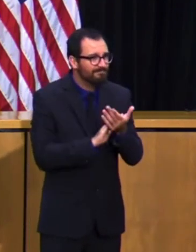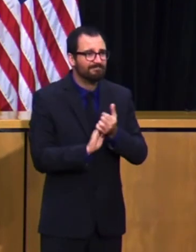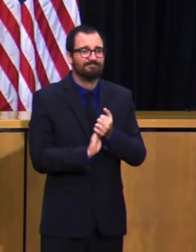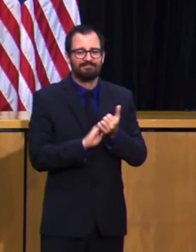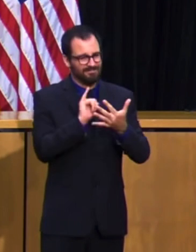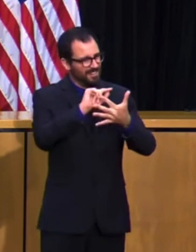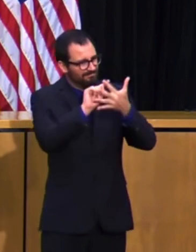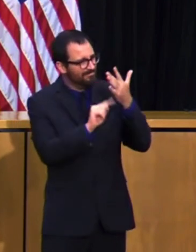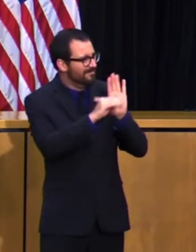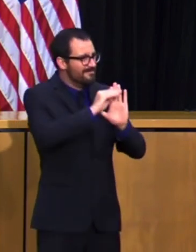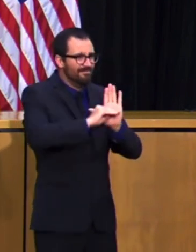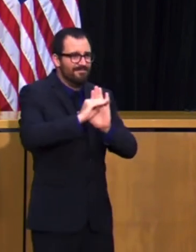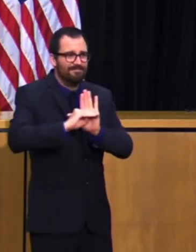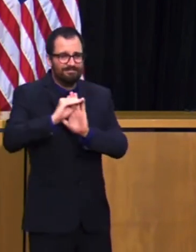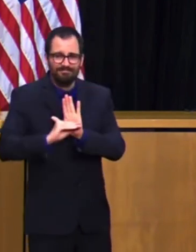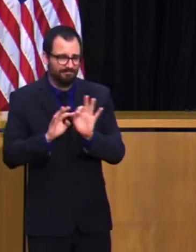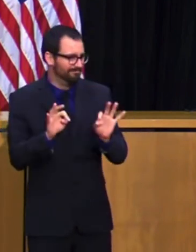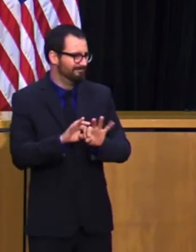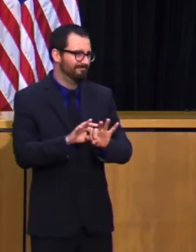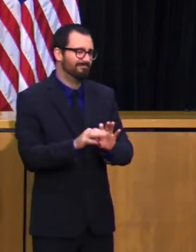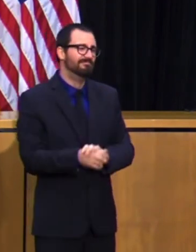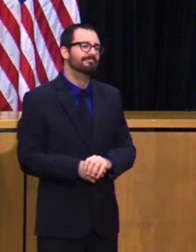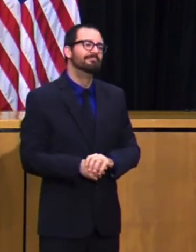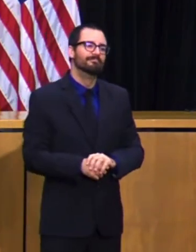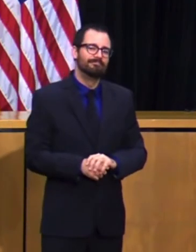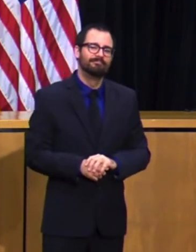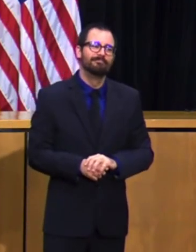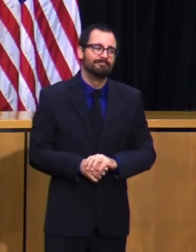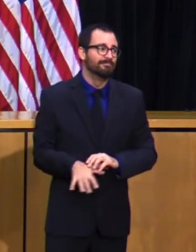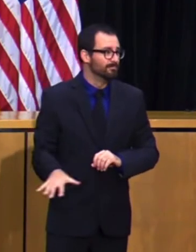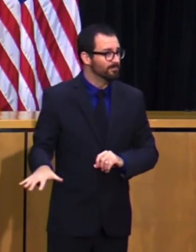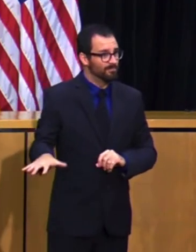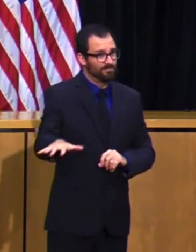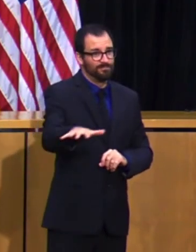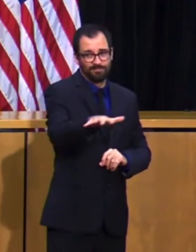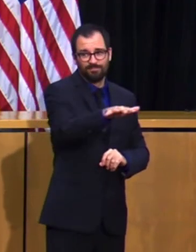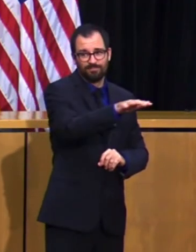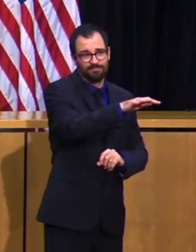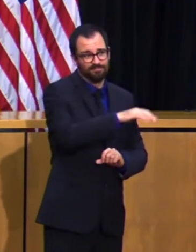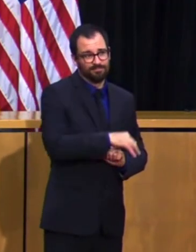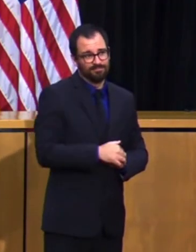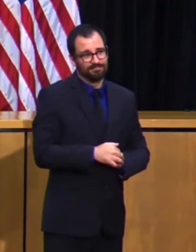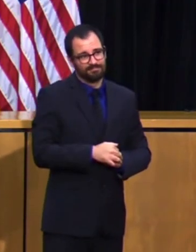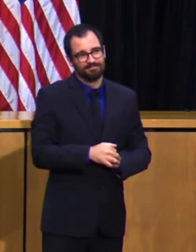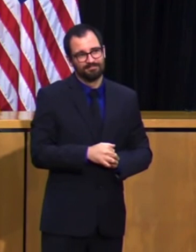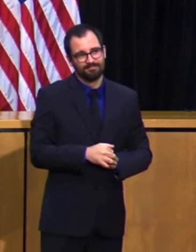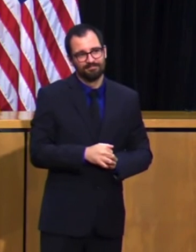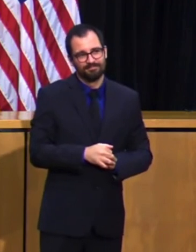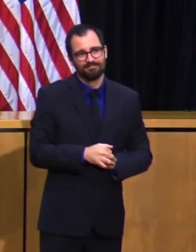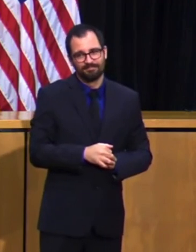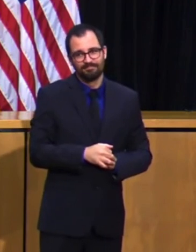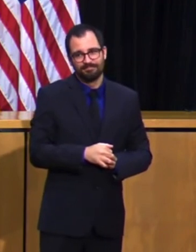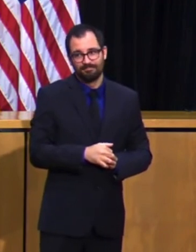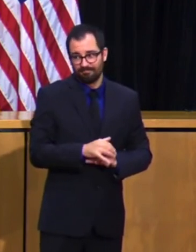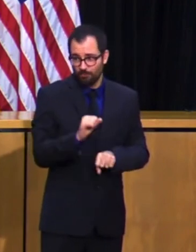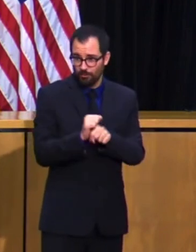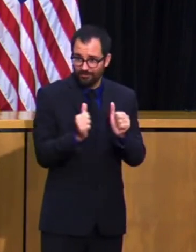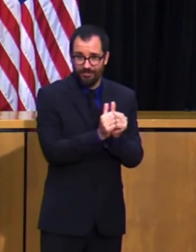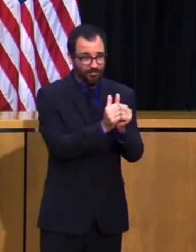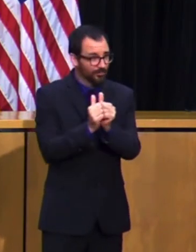all about the things that we can do as individuals to help manage the spread. And